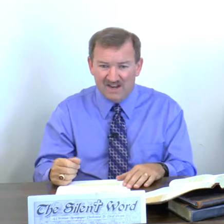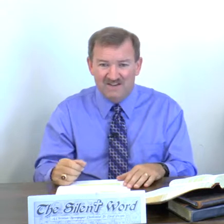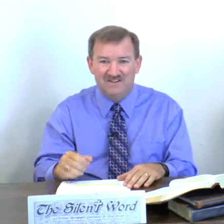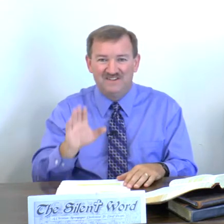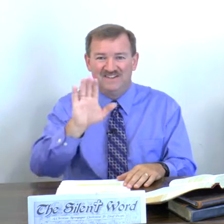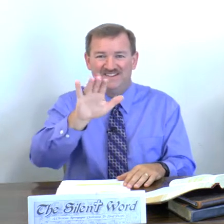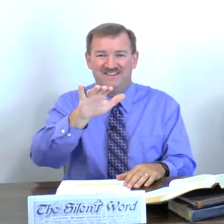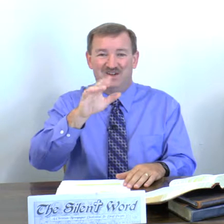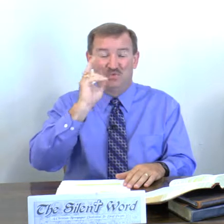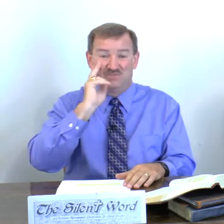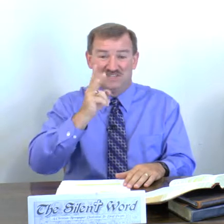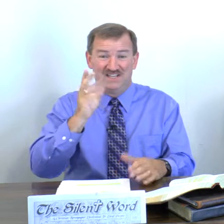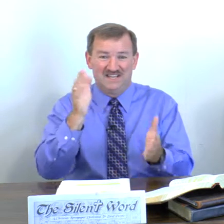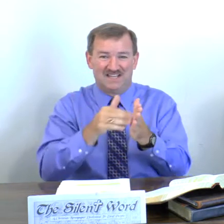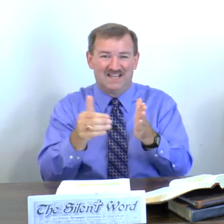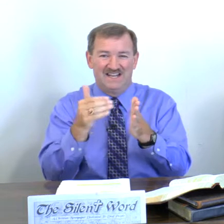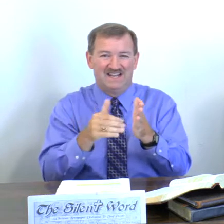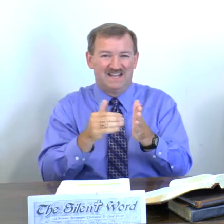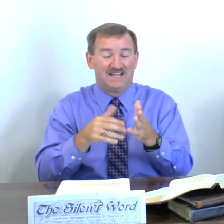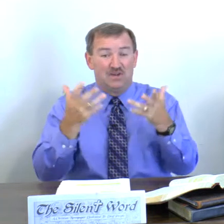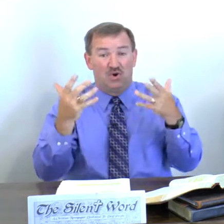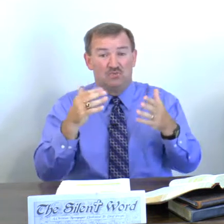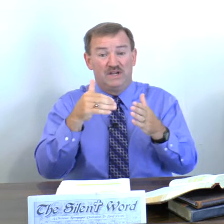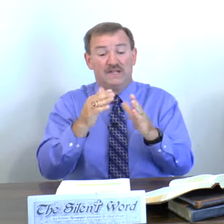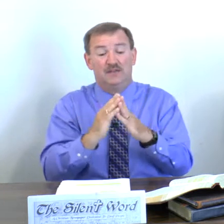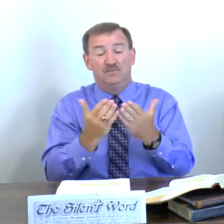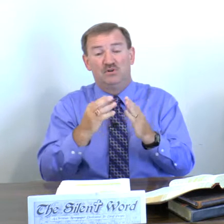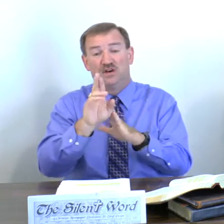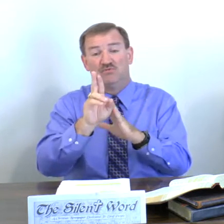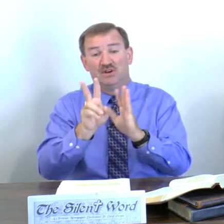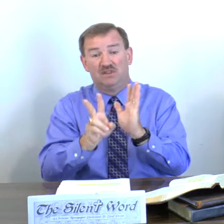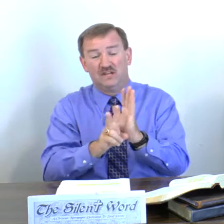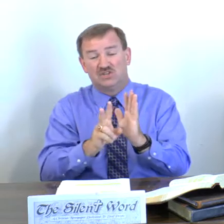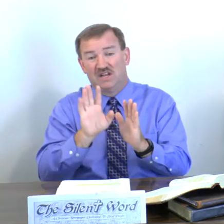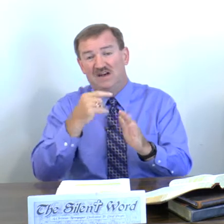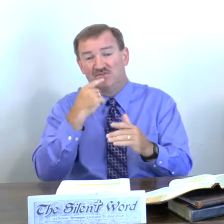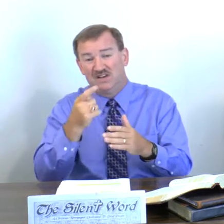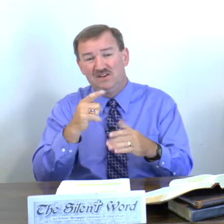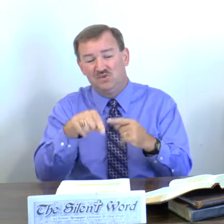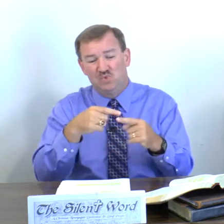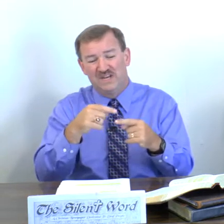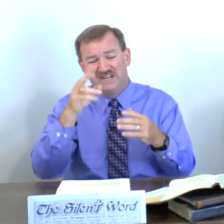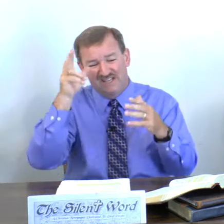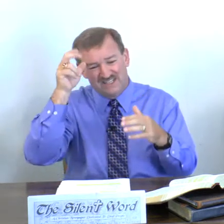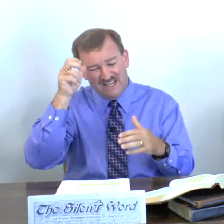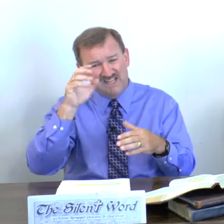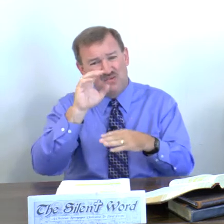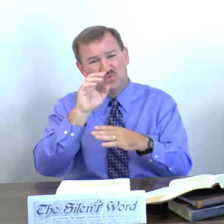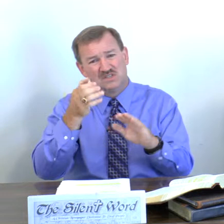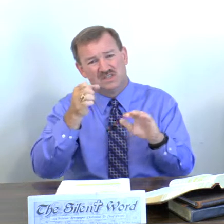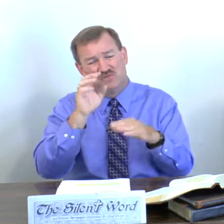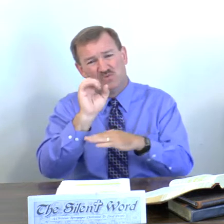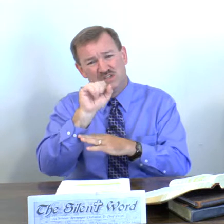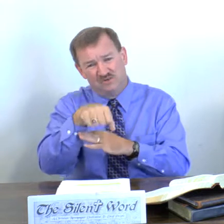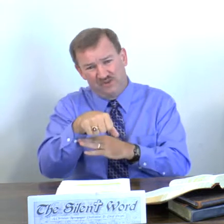here. We've seen it again and again and again already in the book of Revelation. I'll tell you, when Satan was